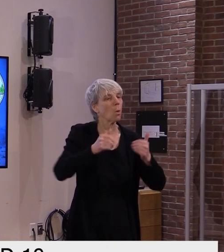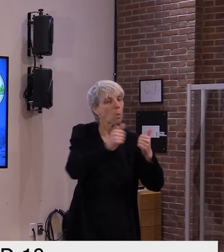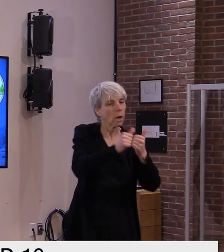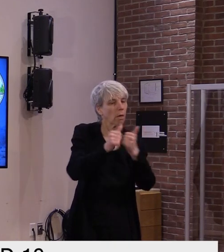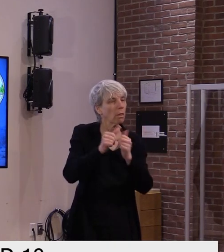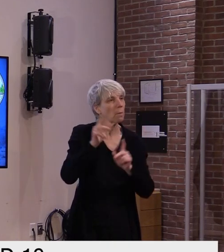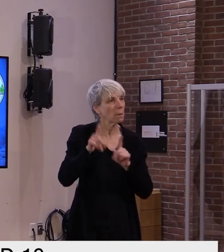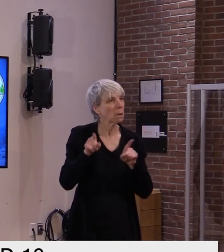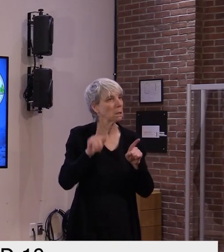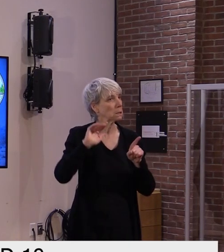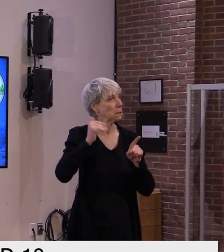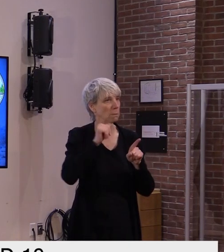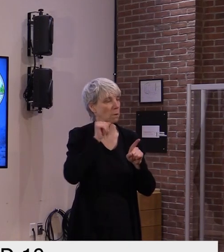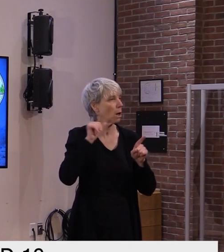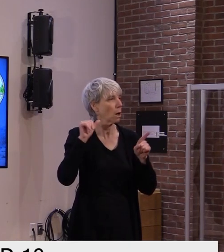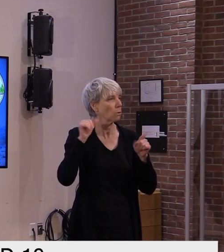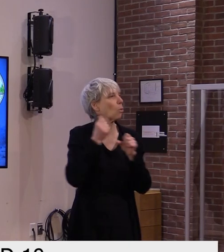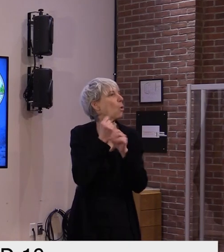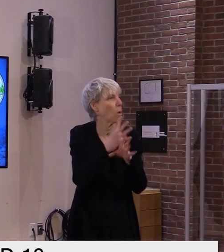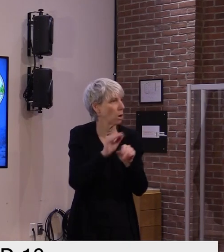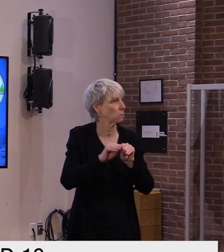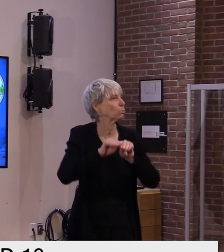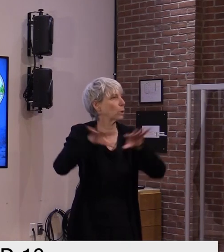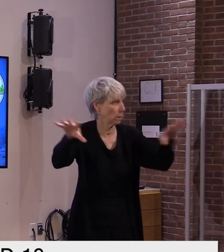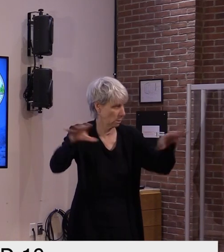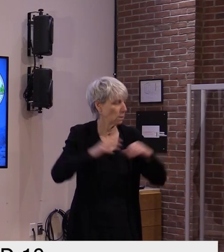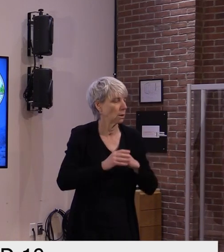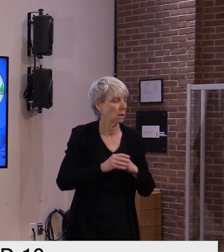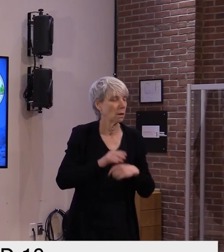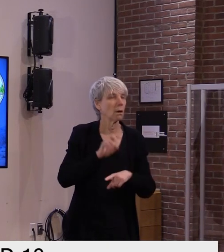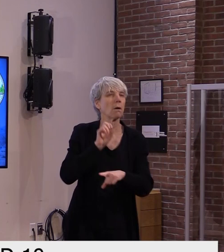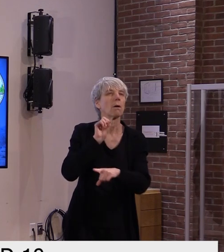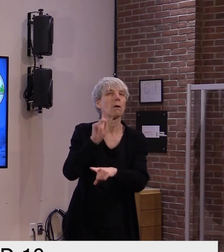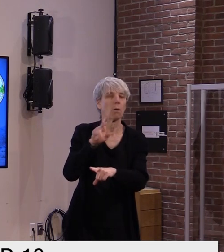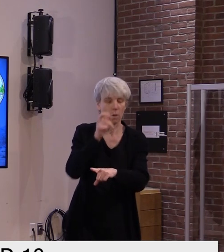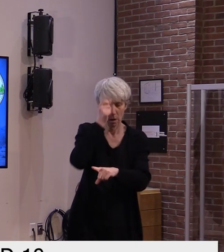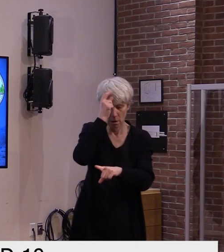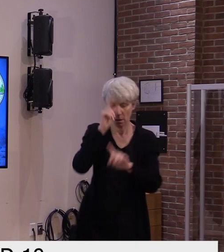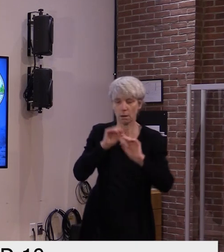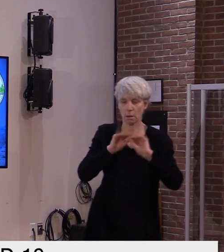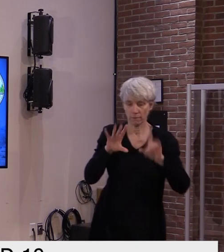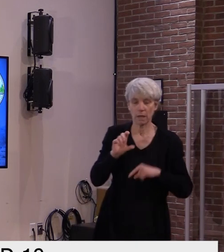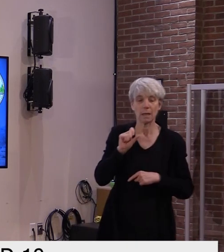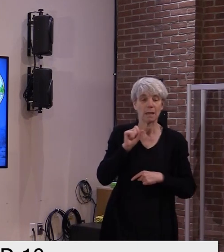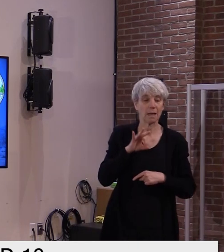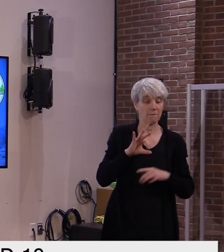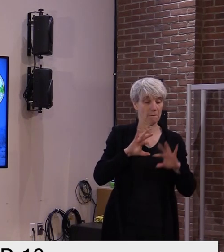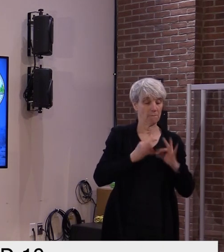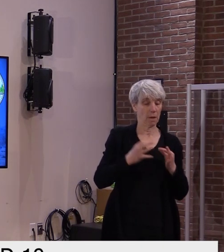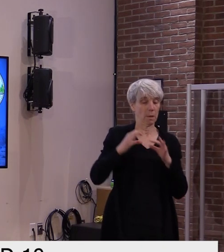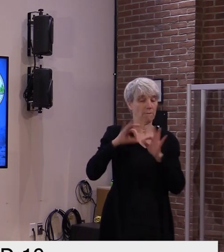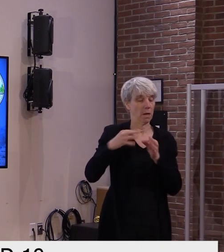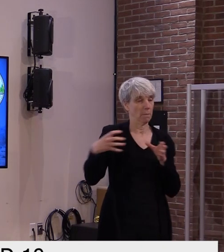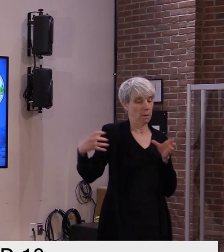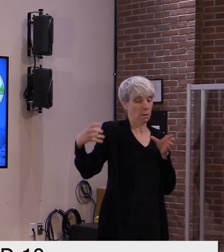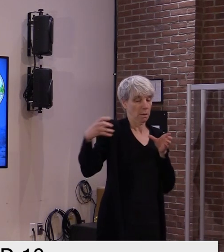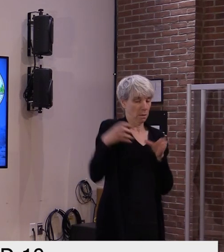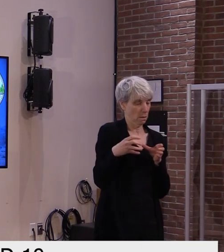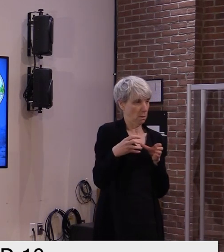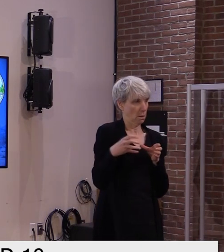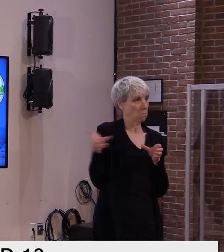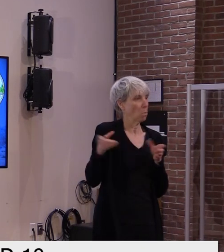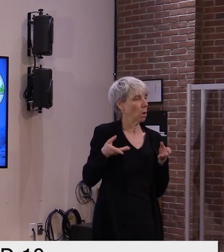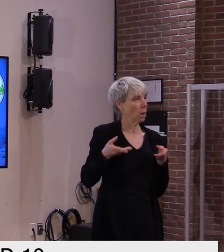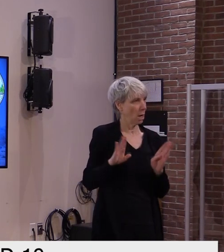Okay, now I understand. So what you're saying is, you know, two family trusted household gatherings like you allowed for were